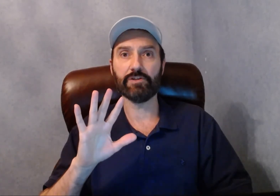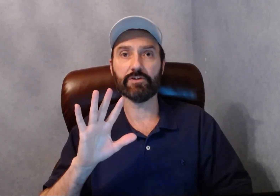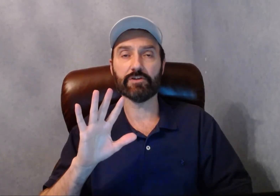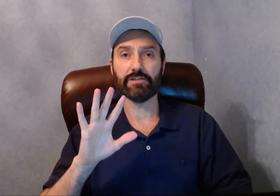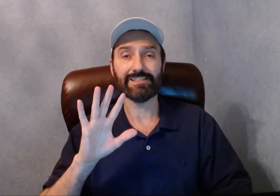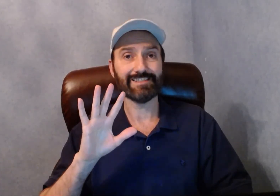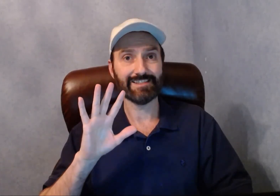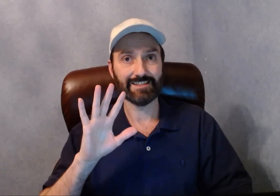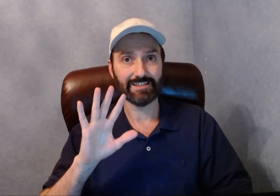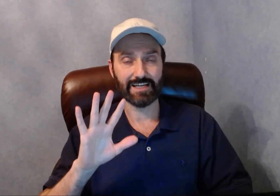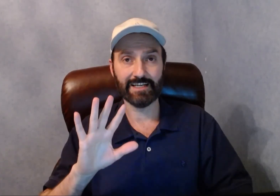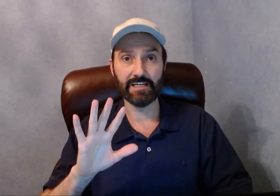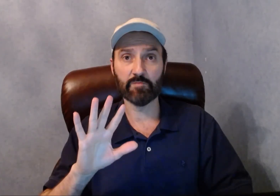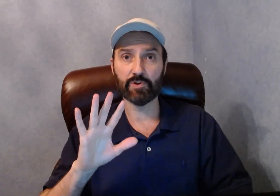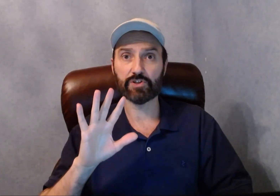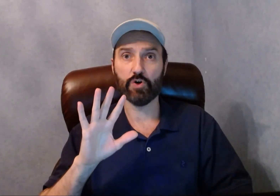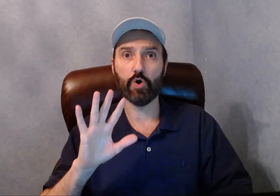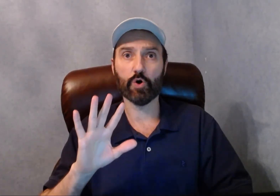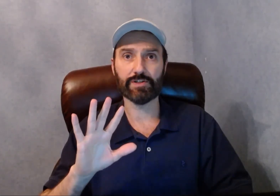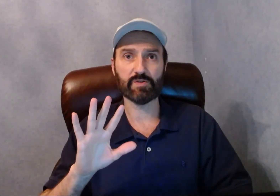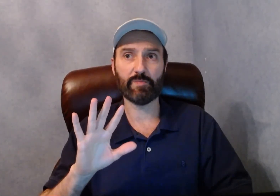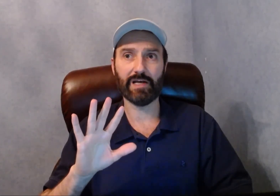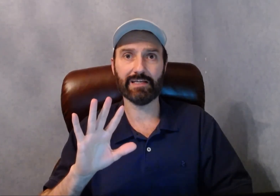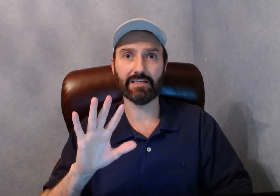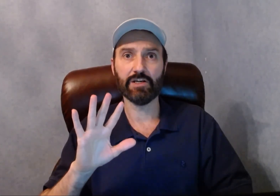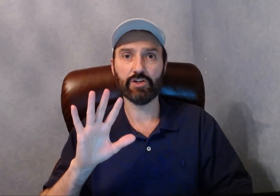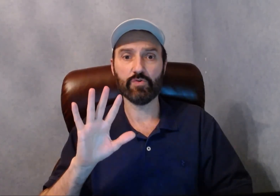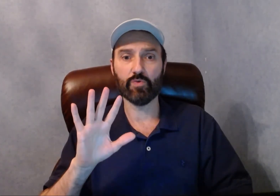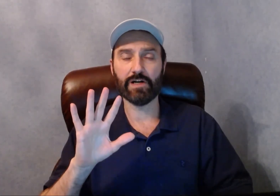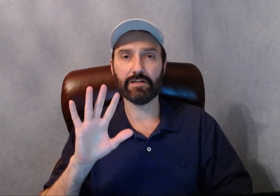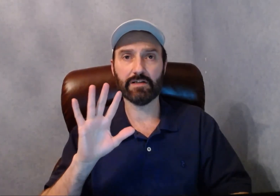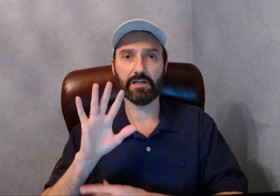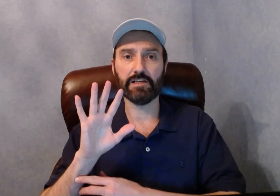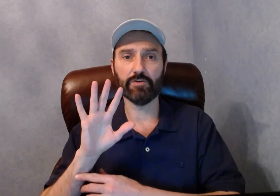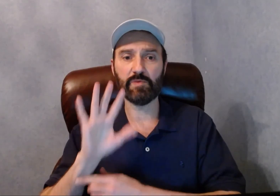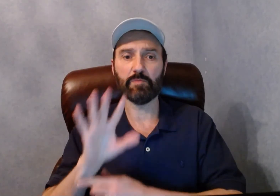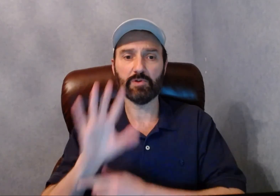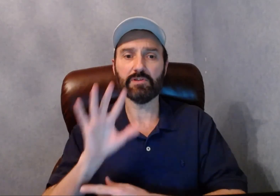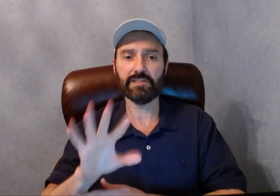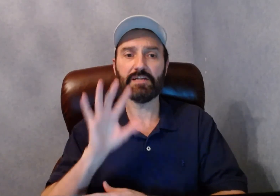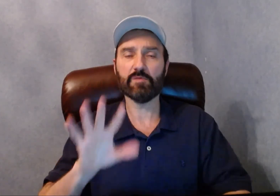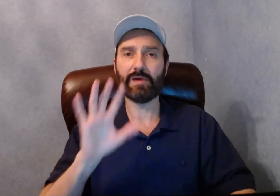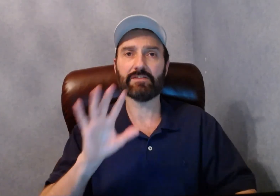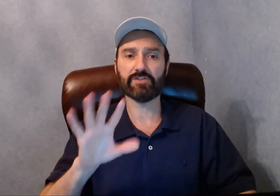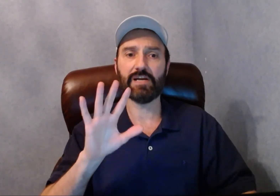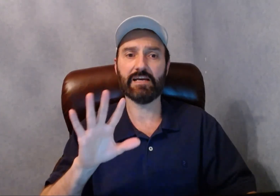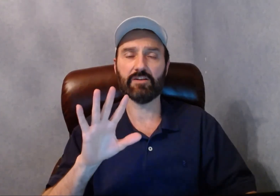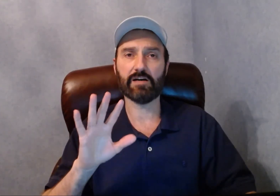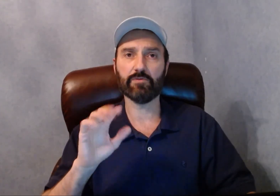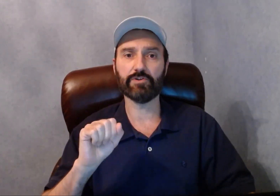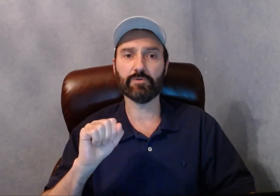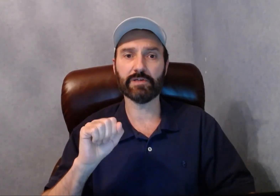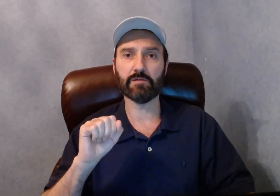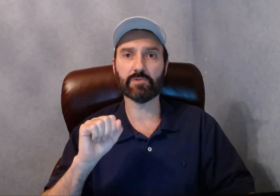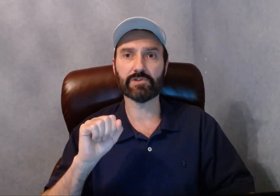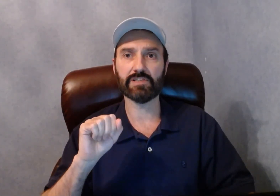you're signing numbers or spelling. You want to, hearing people tend to bounce their hand a lot when they're doing numbers, and